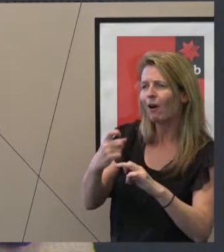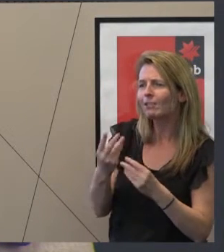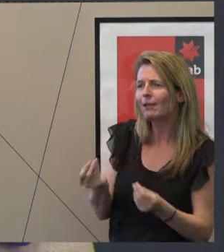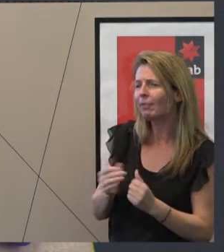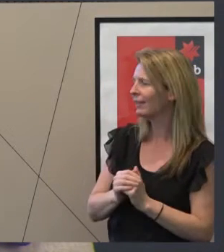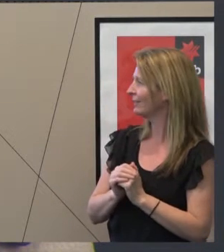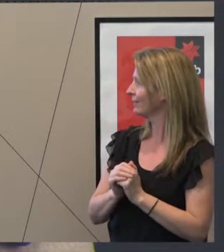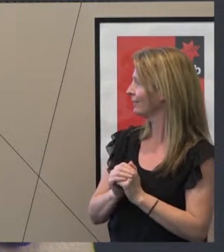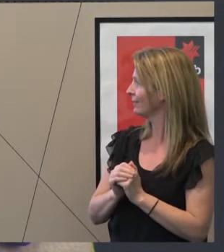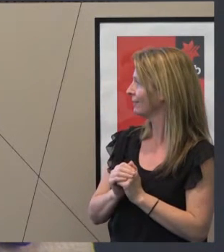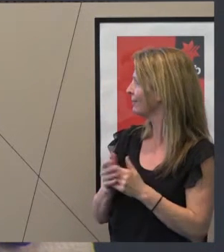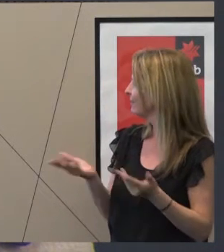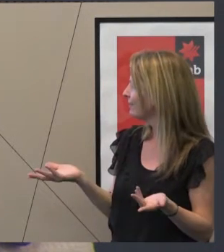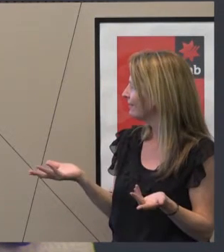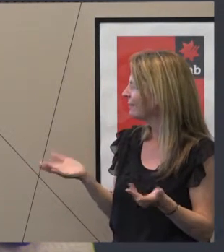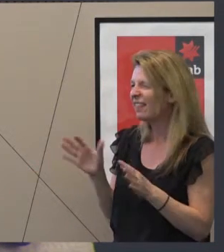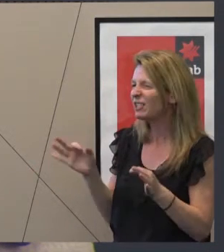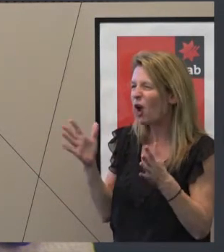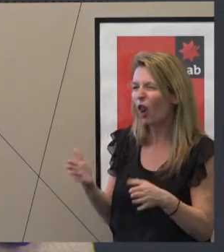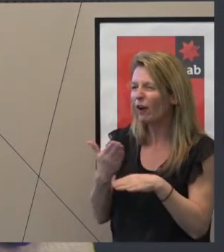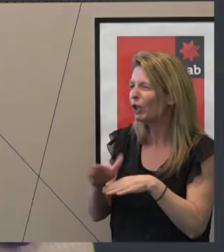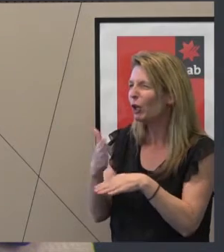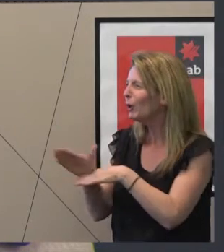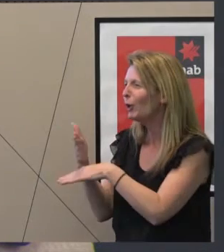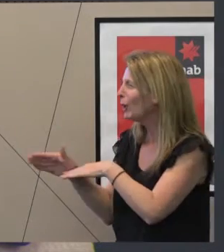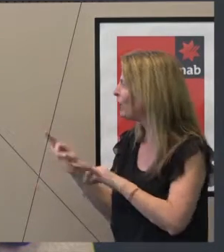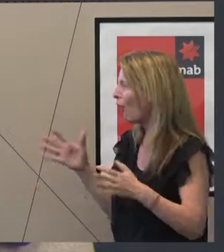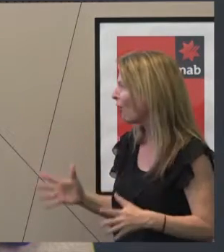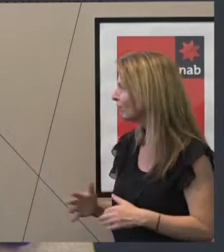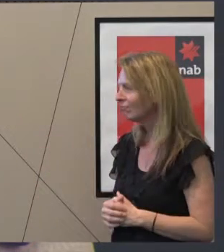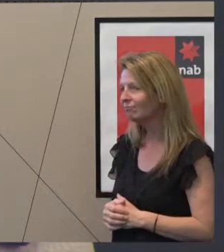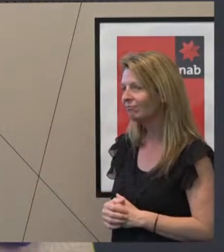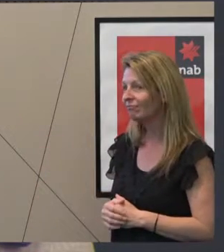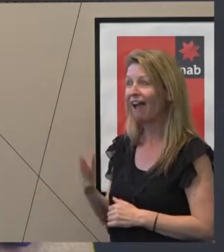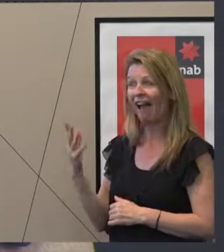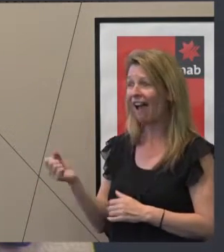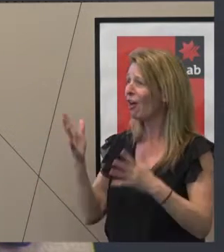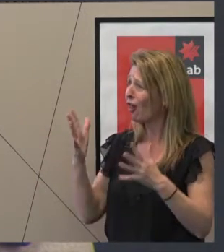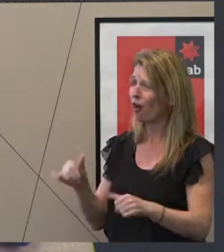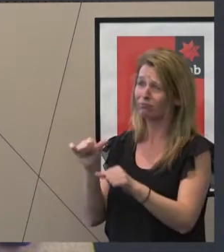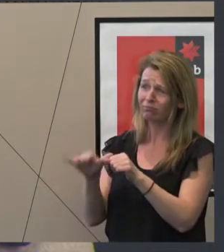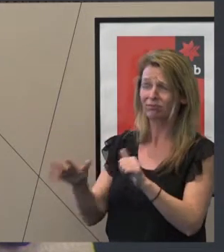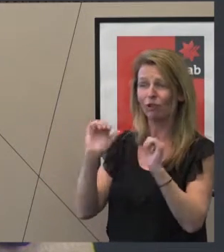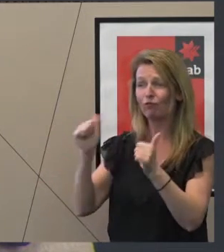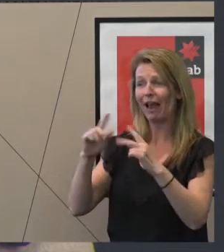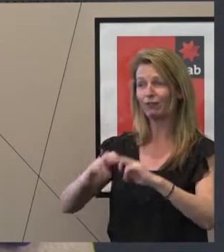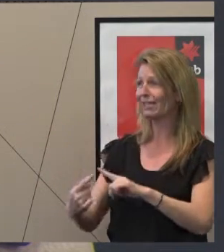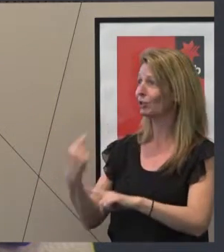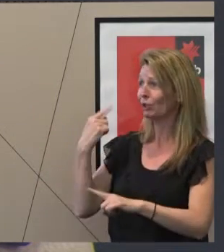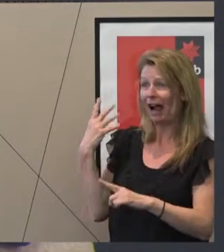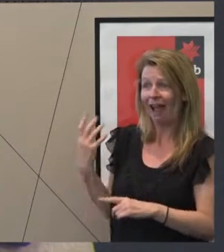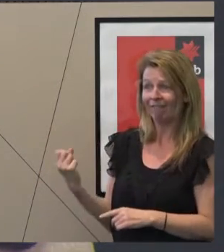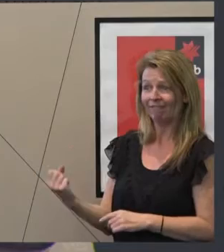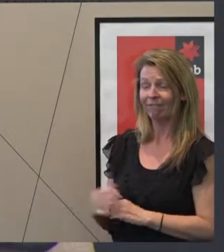You know, there's not much new under the sun. There's a lot of really great research that's out there.